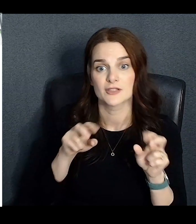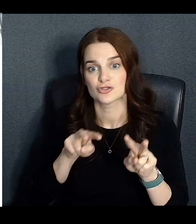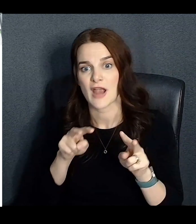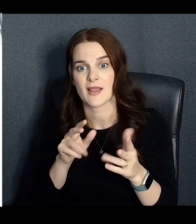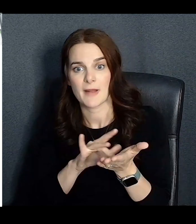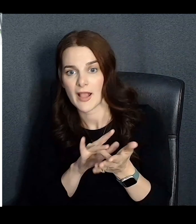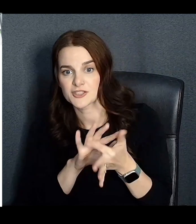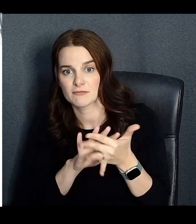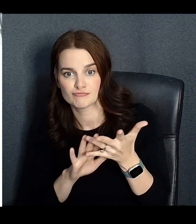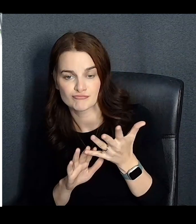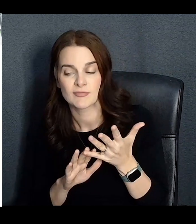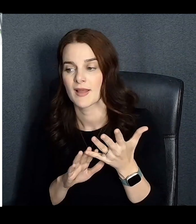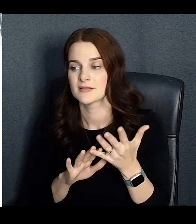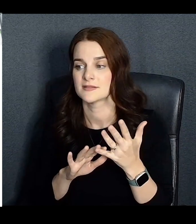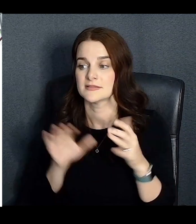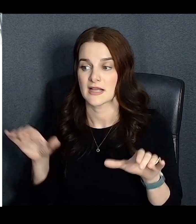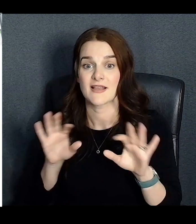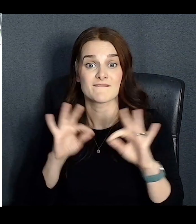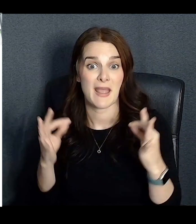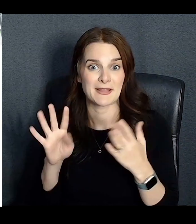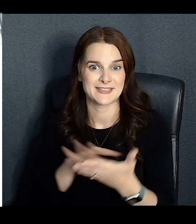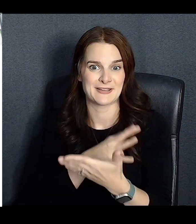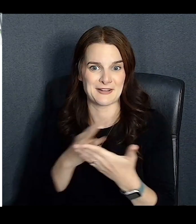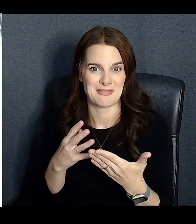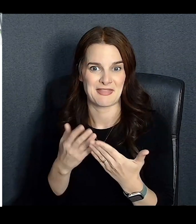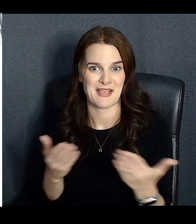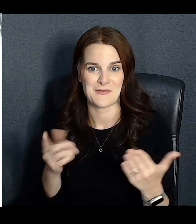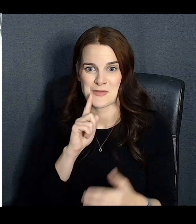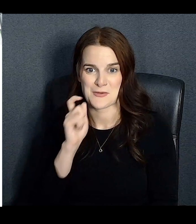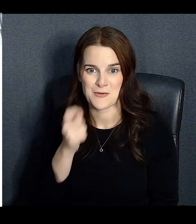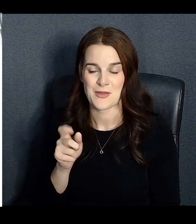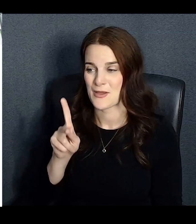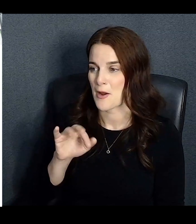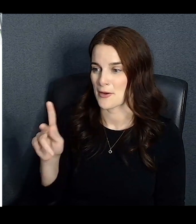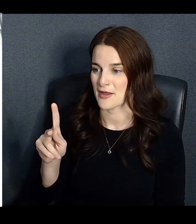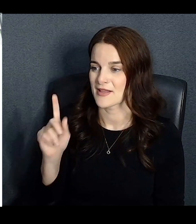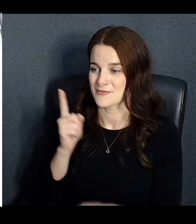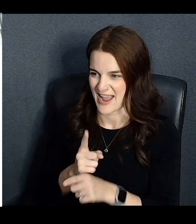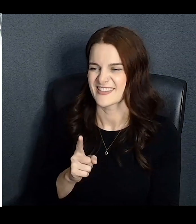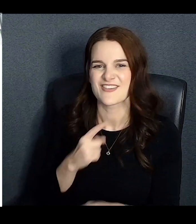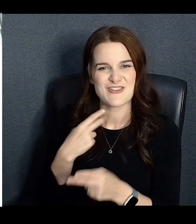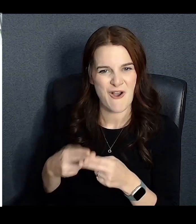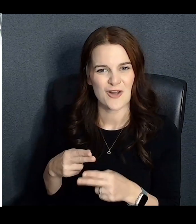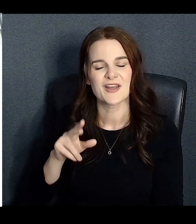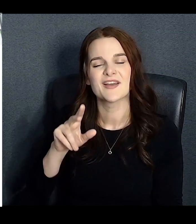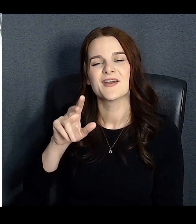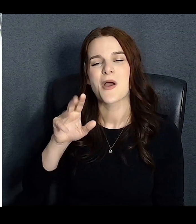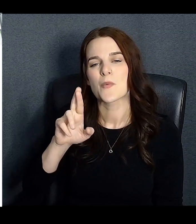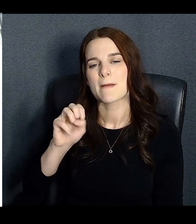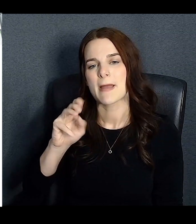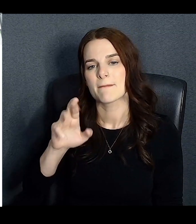all different kinds of health features. But it does this whole family scheduling thing, which is really cool. Oh, Kirk, yeah, that's cool. Remember the